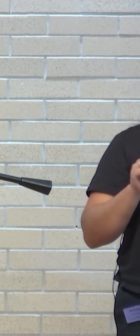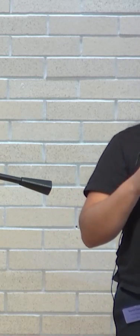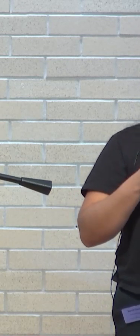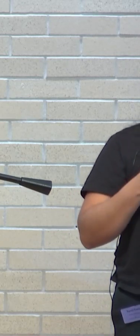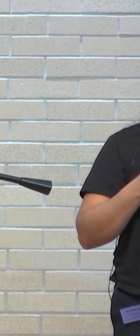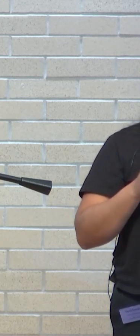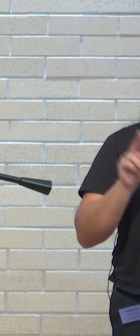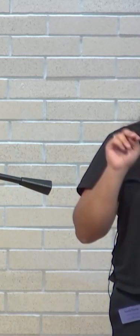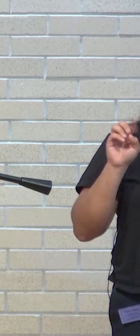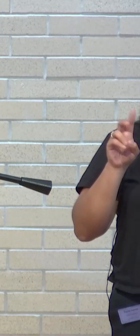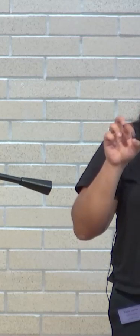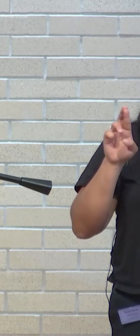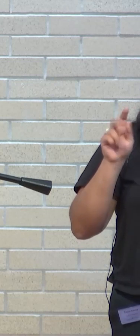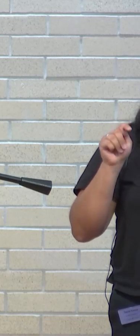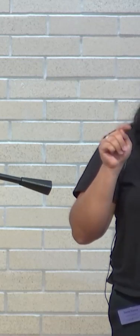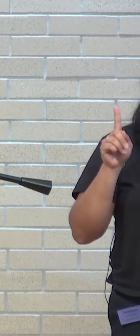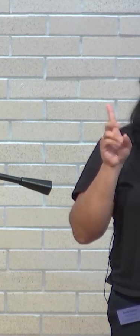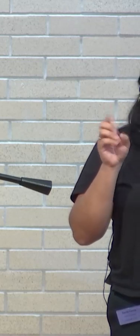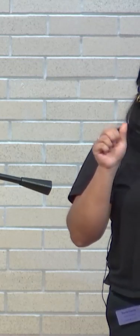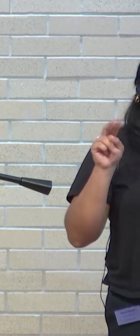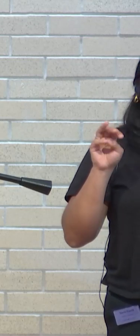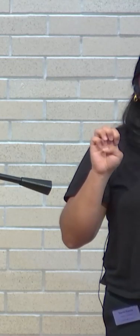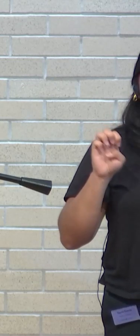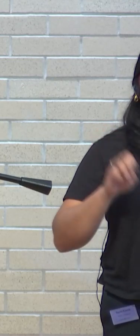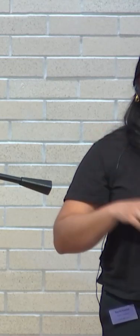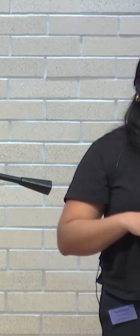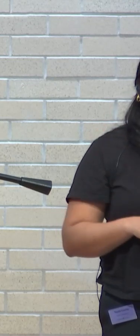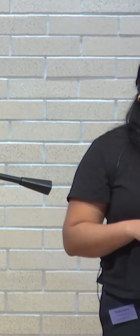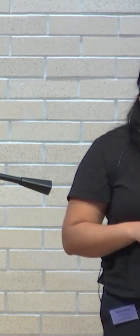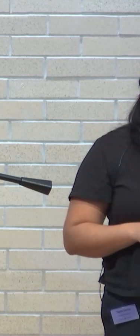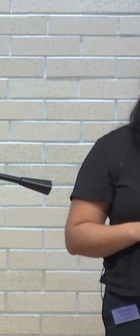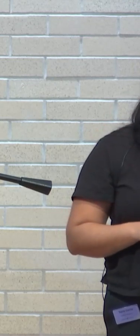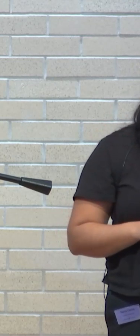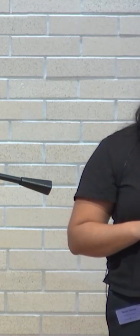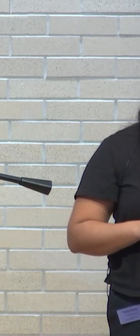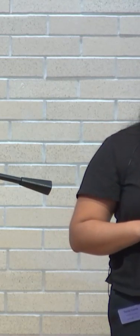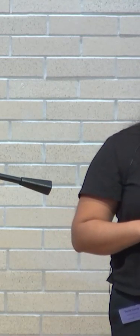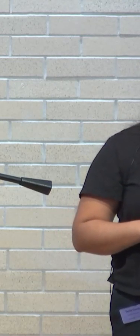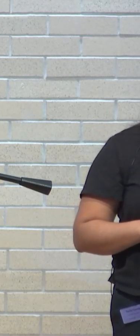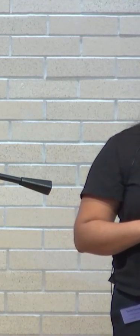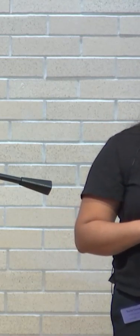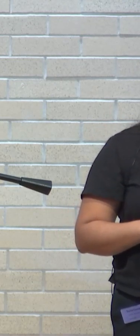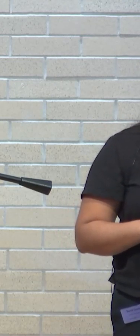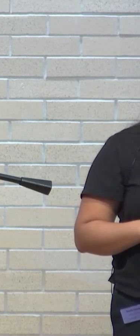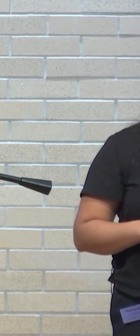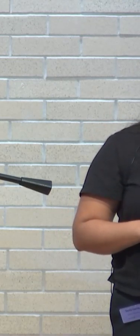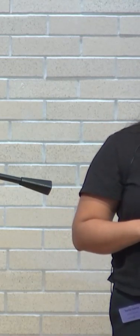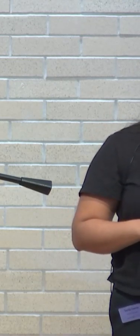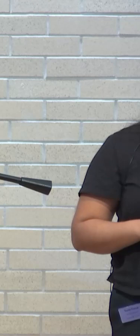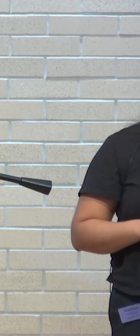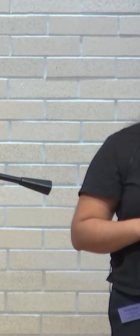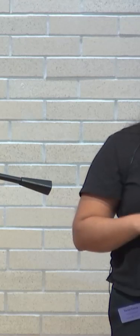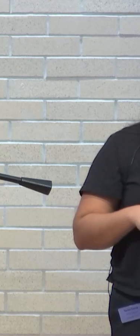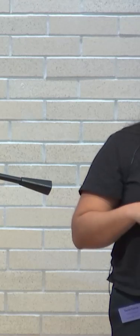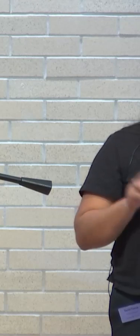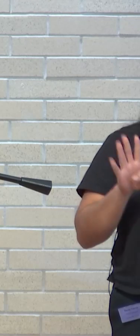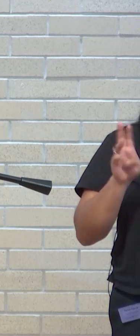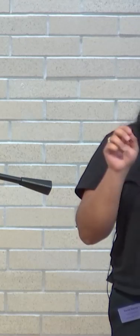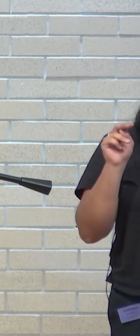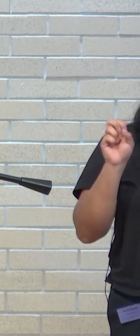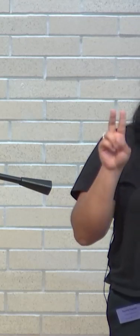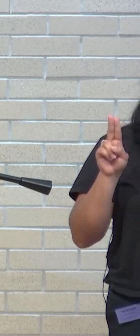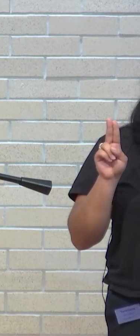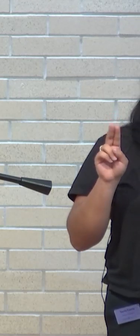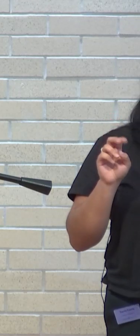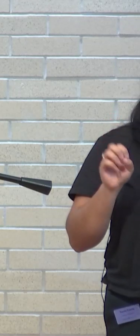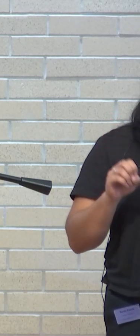Moon, that celebrated the neo-soul origins of music within the Black community. One of our very own advisors, the BSU advisor, Asia Ellington, was